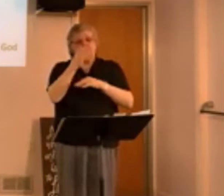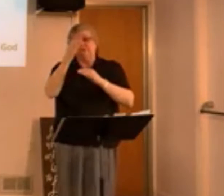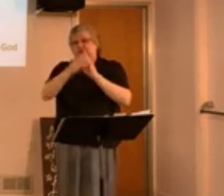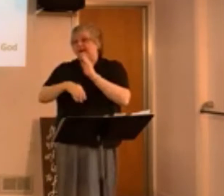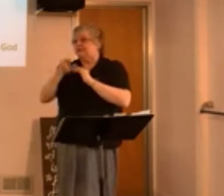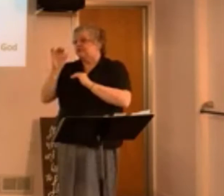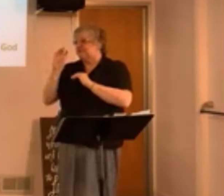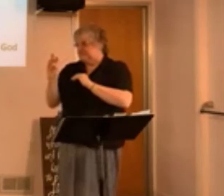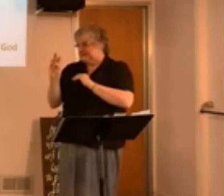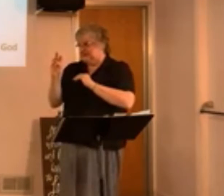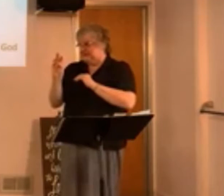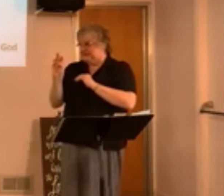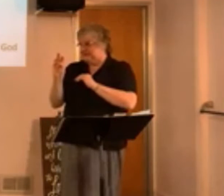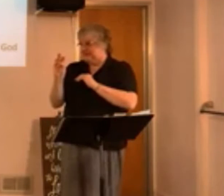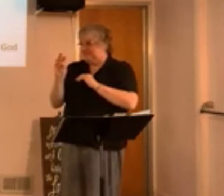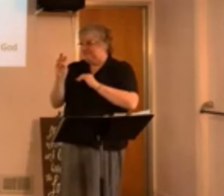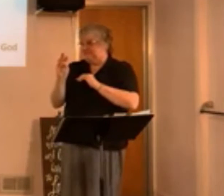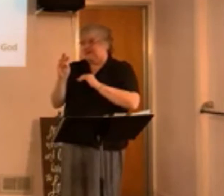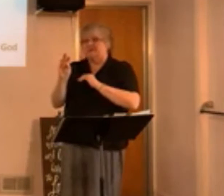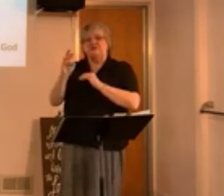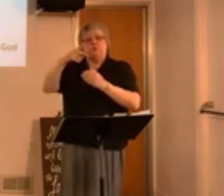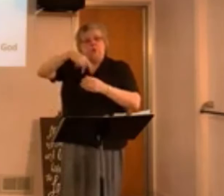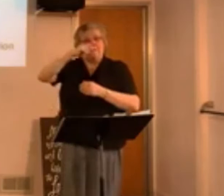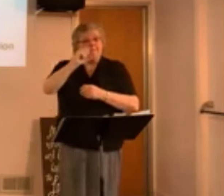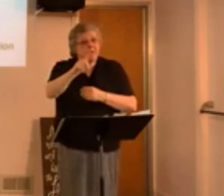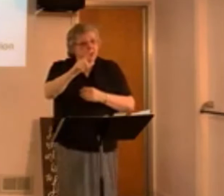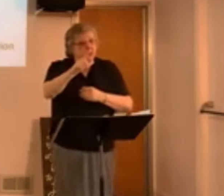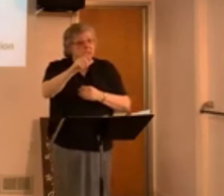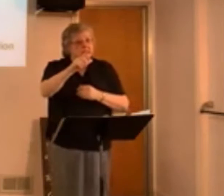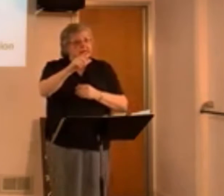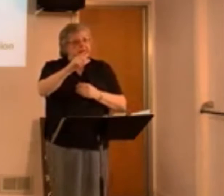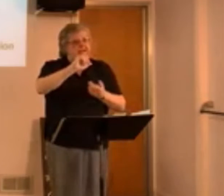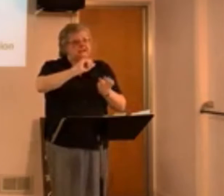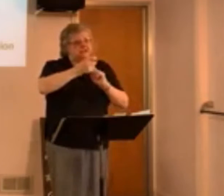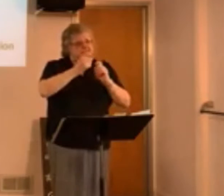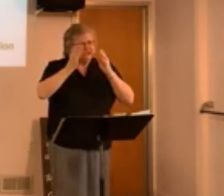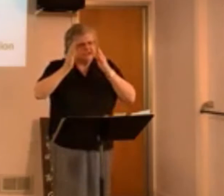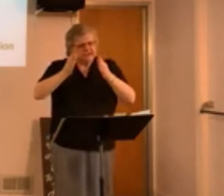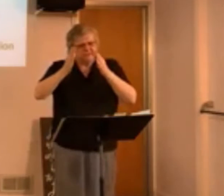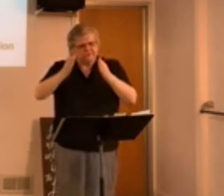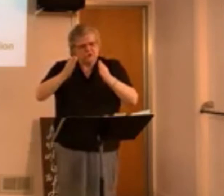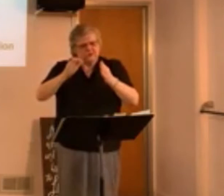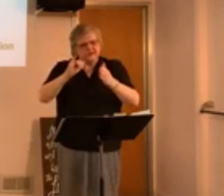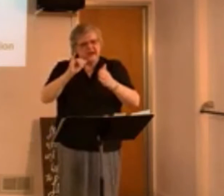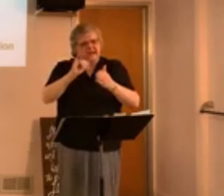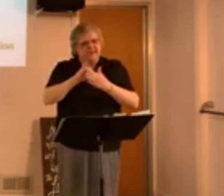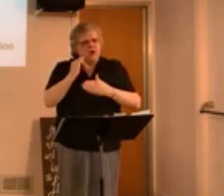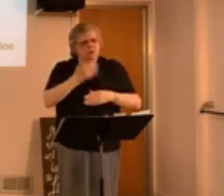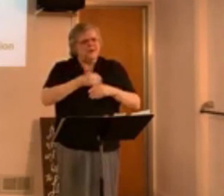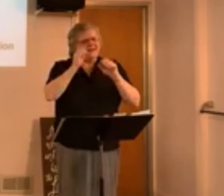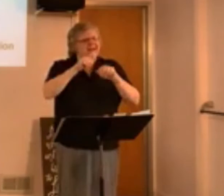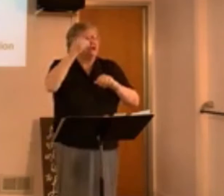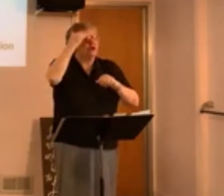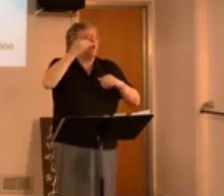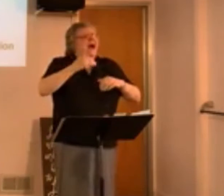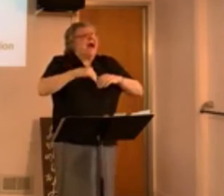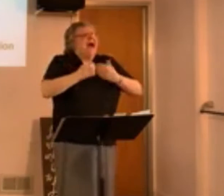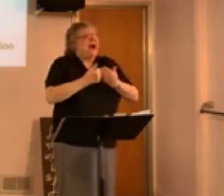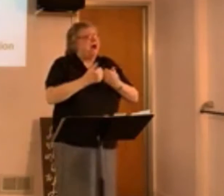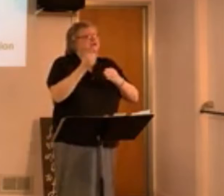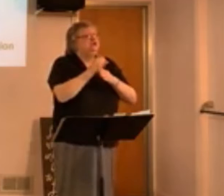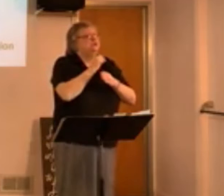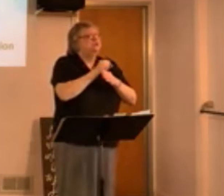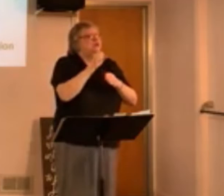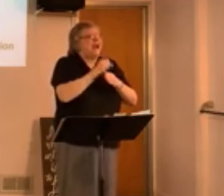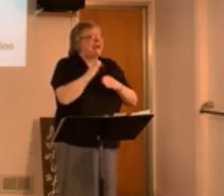chapter 4 through chapter 6, and this is where the Apostle Paul shifts his focus so that we might know how to